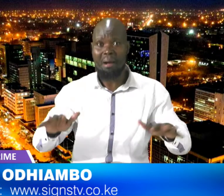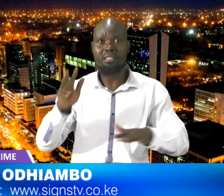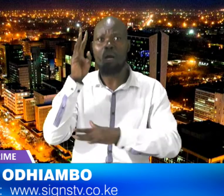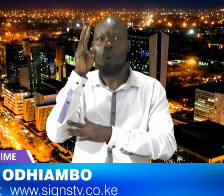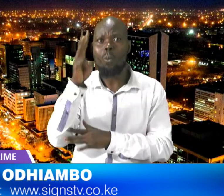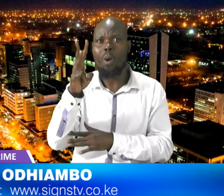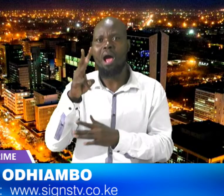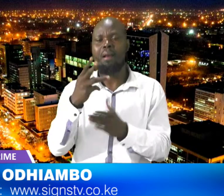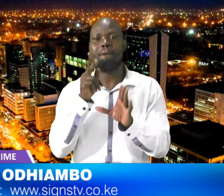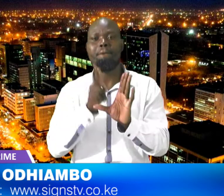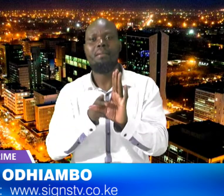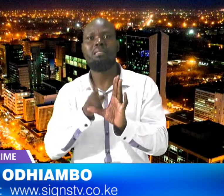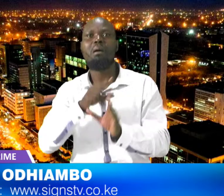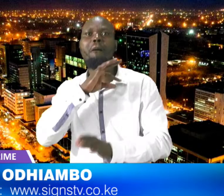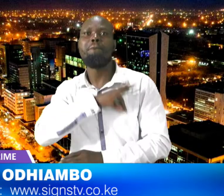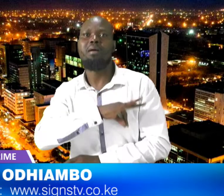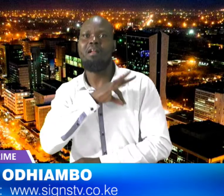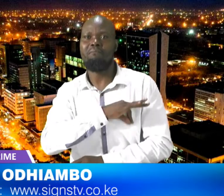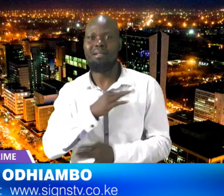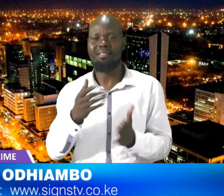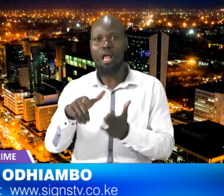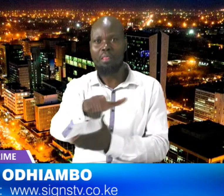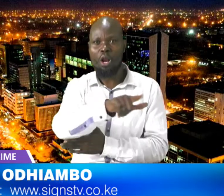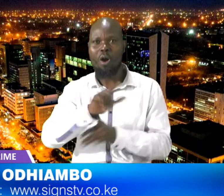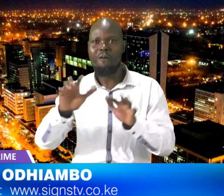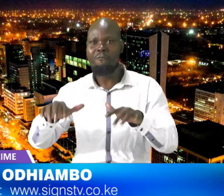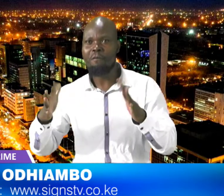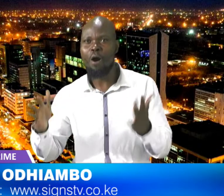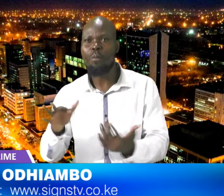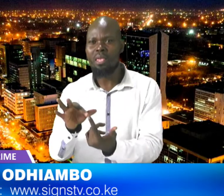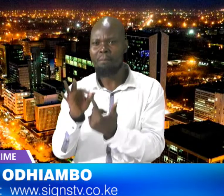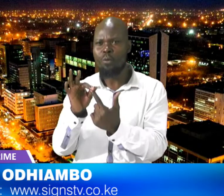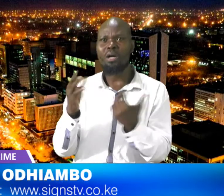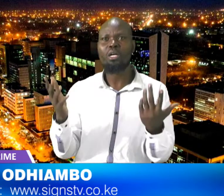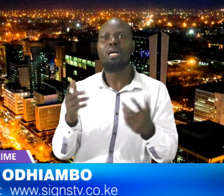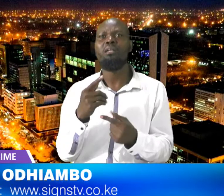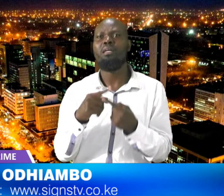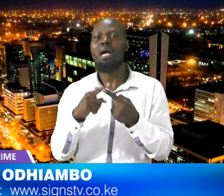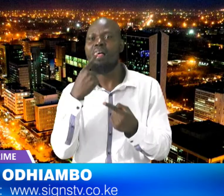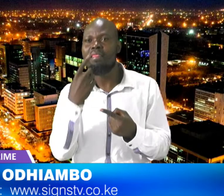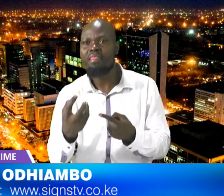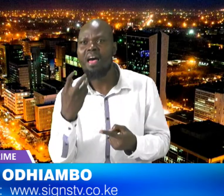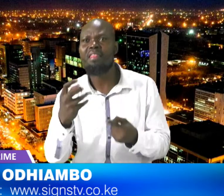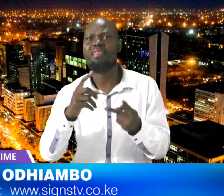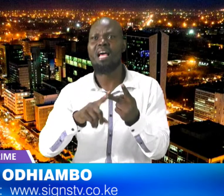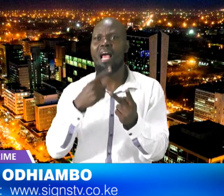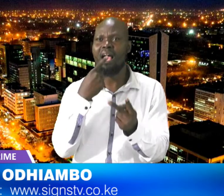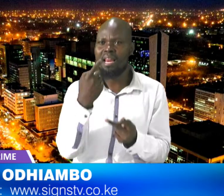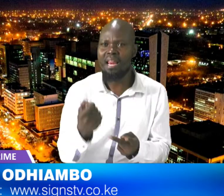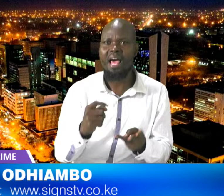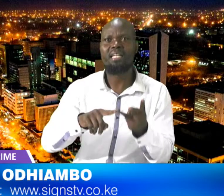accommodate around 2,000 traders, the market will particularly benefit local farmers